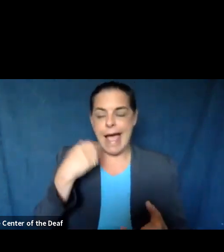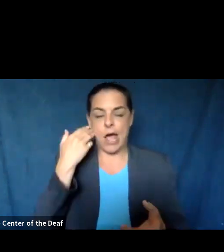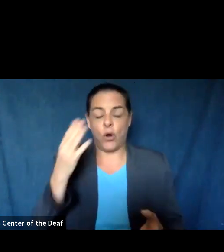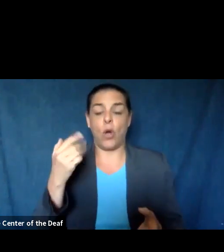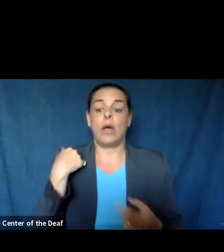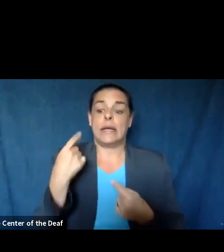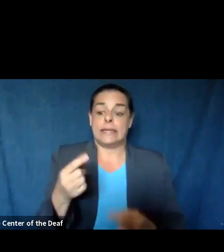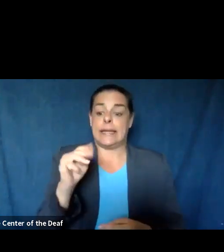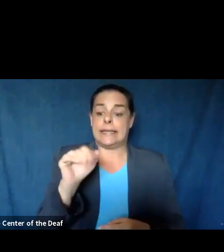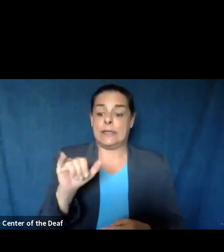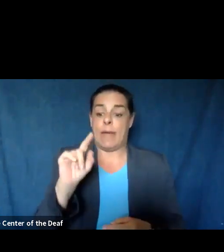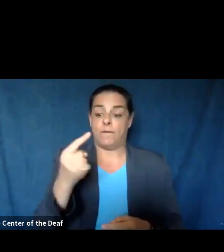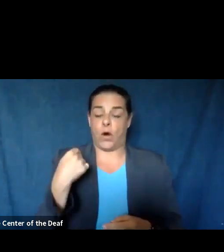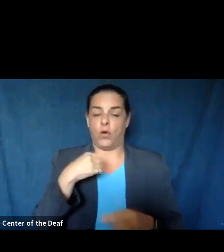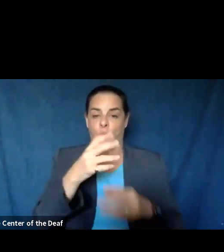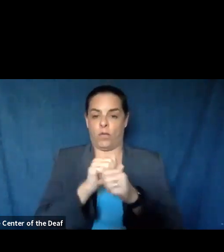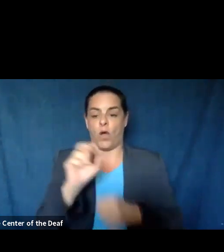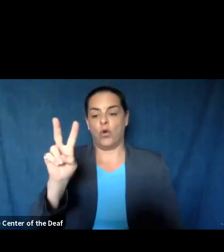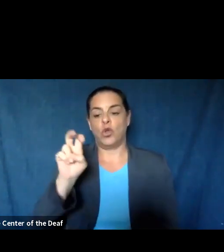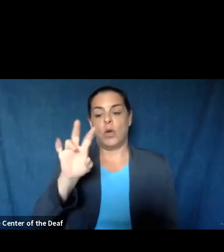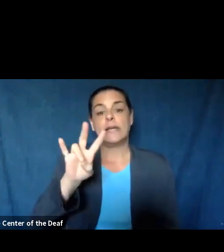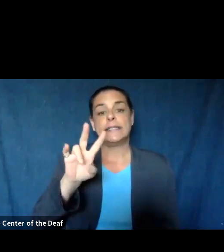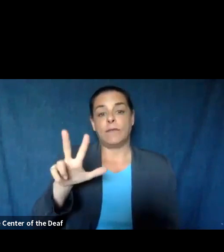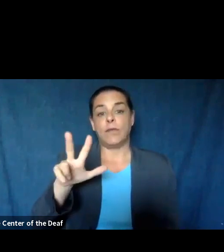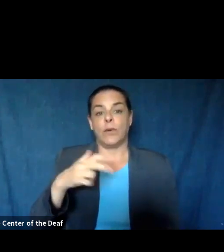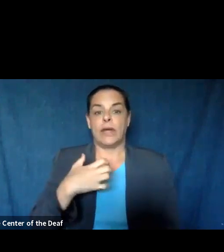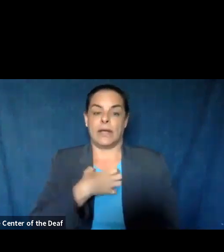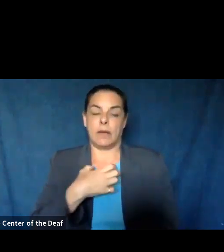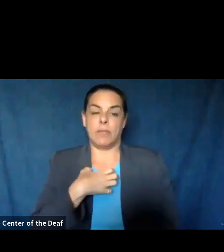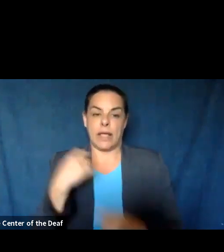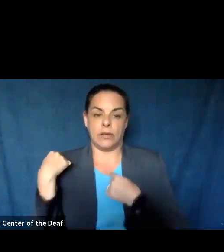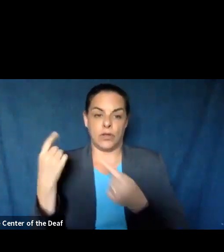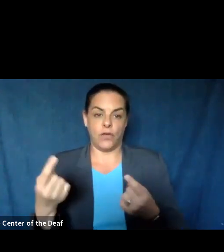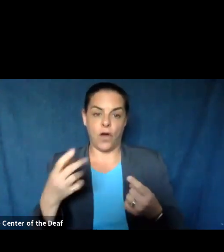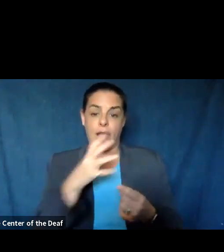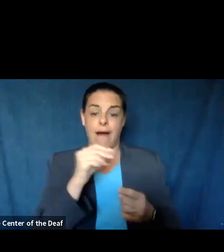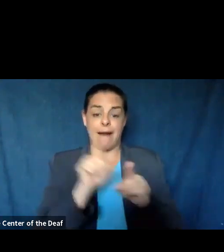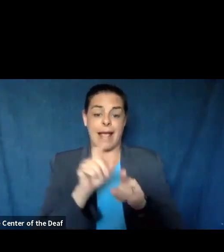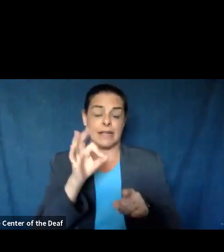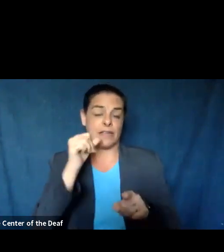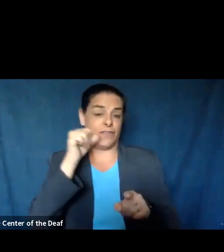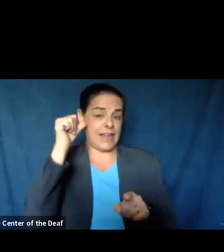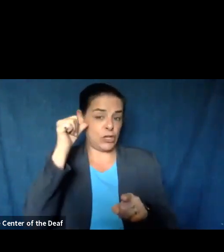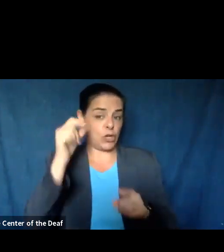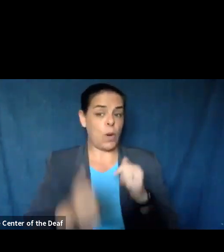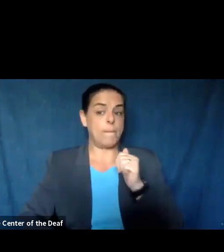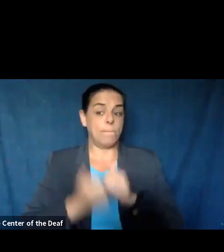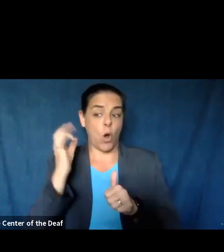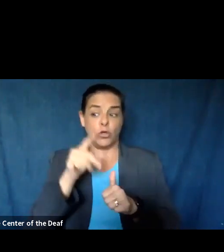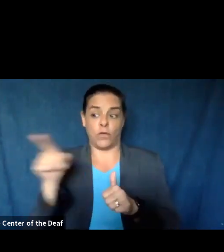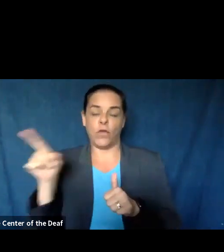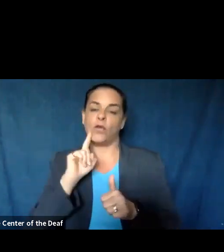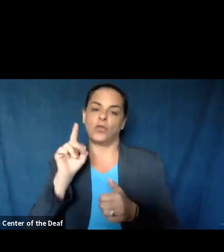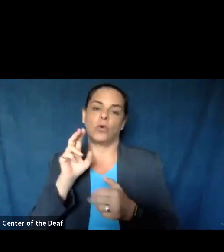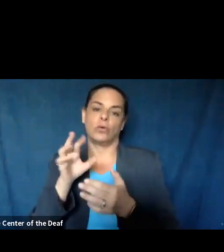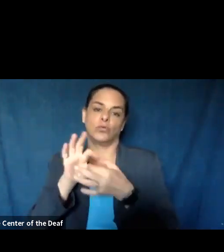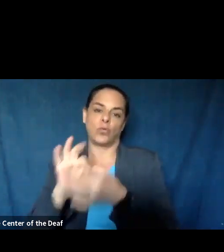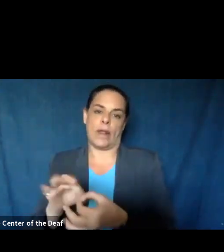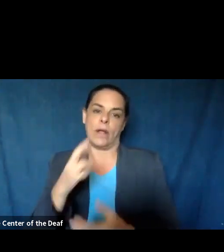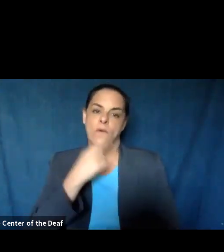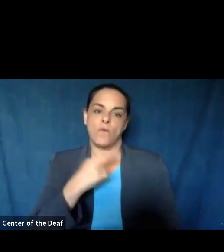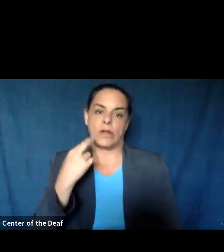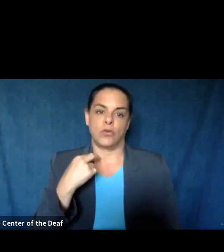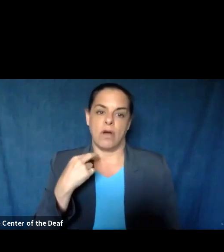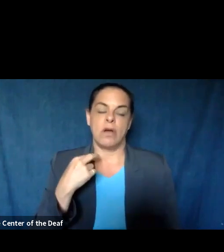since May 1st, 273 complaints. And as of yesterday, the majority of those were restaurant related.